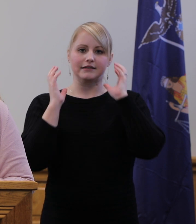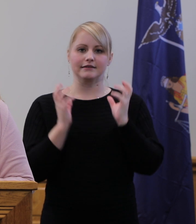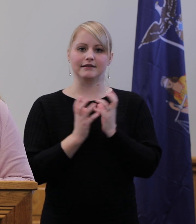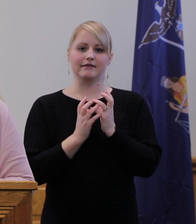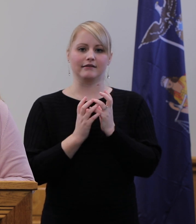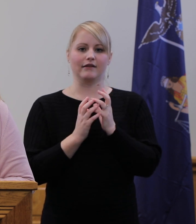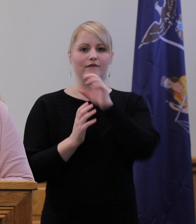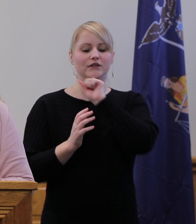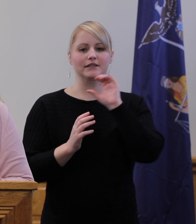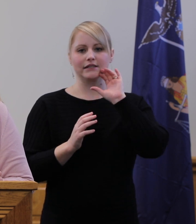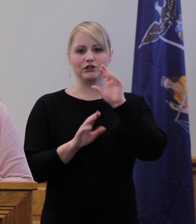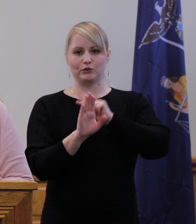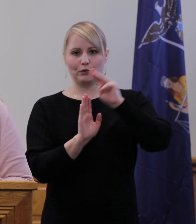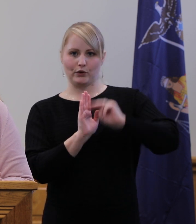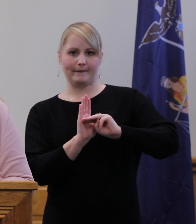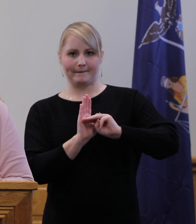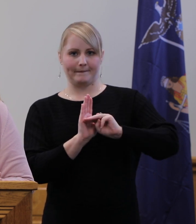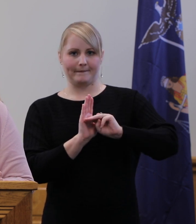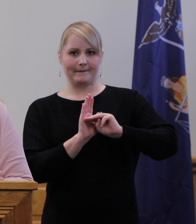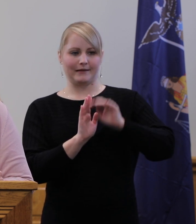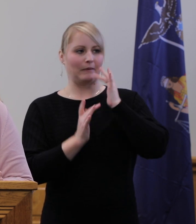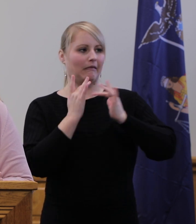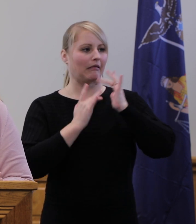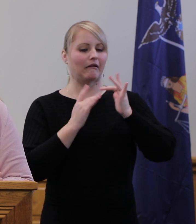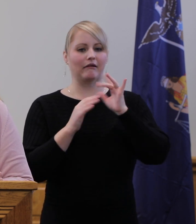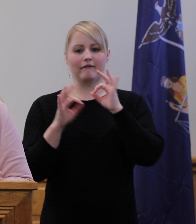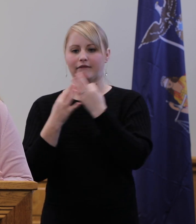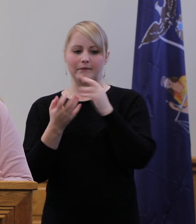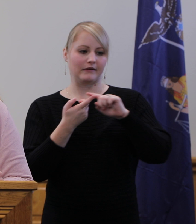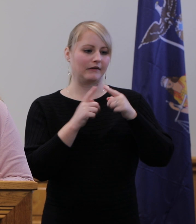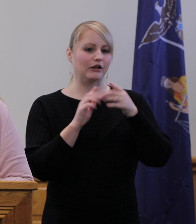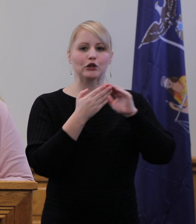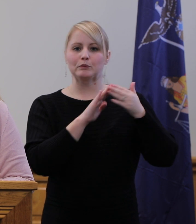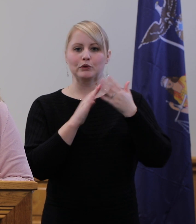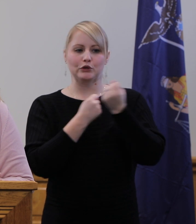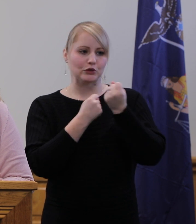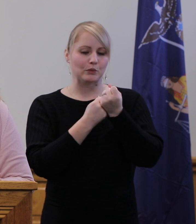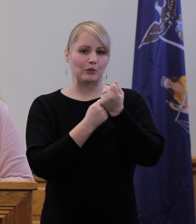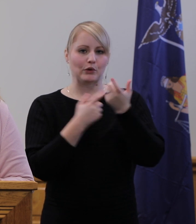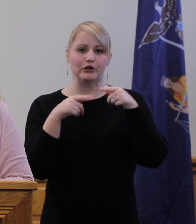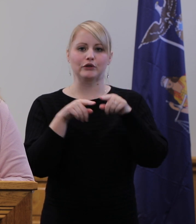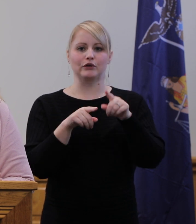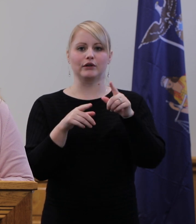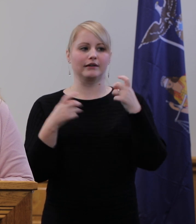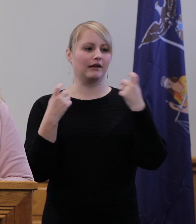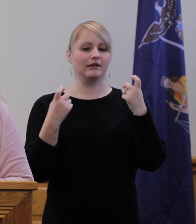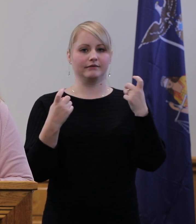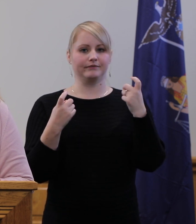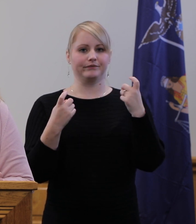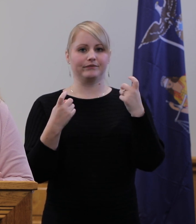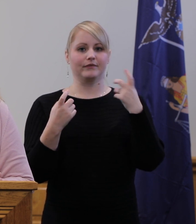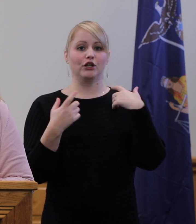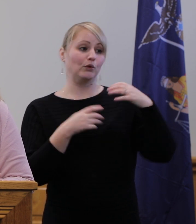for isolated seniors that may be lacking in community and family support during the holidays. Seniors can be nominated by contacting the Office